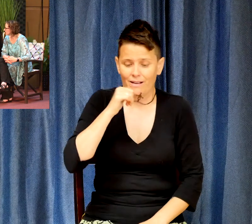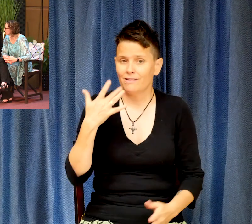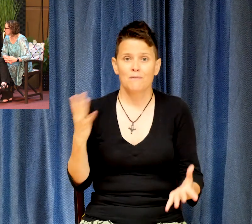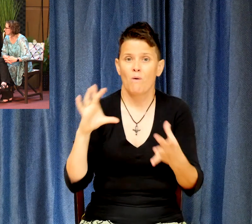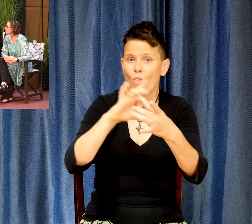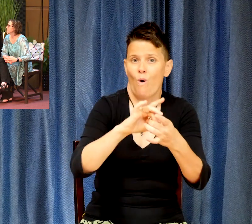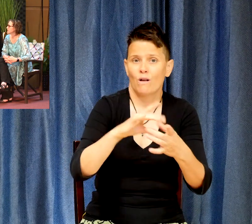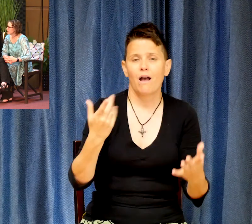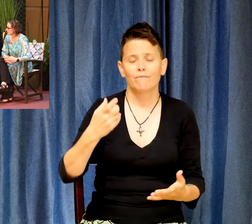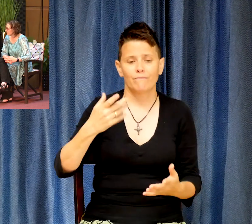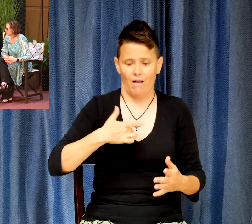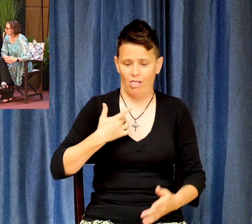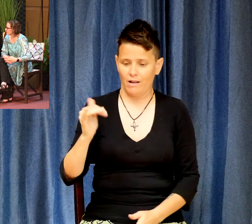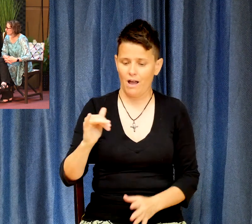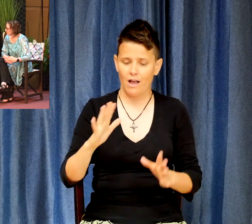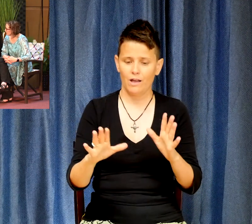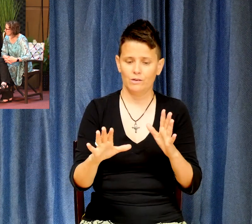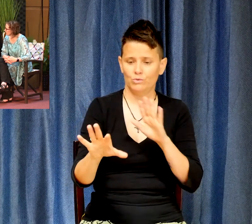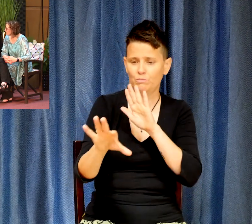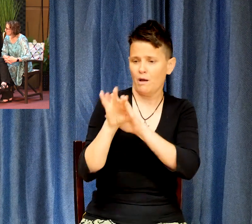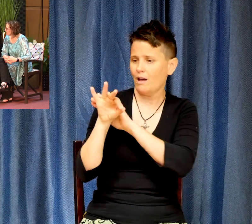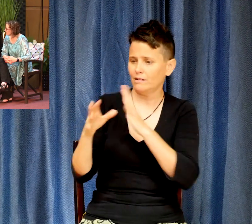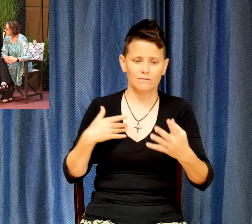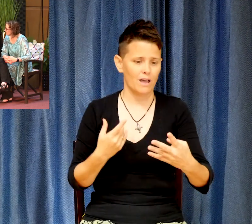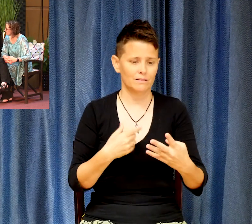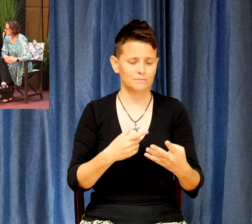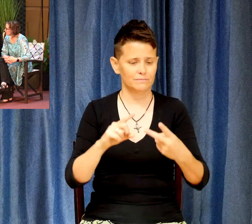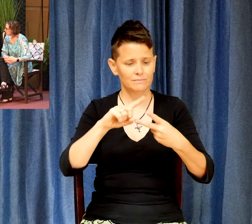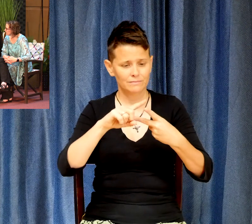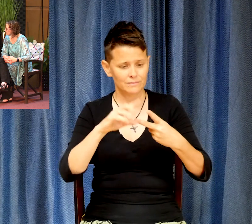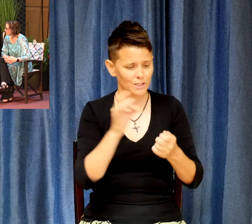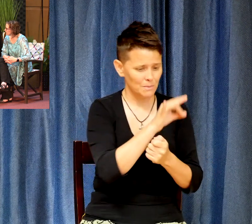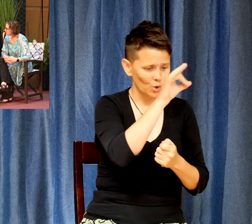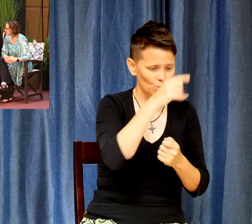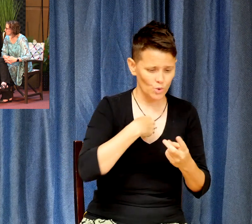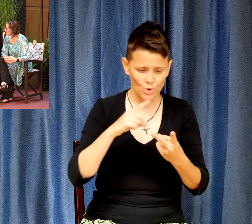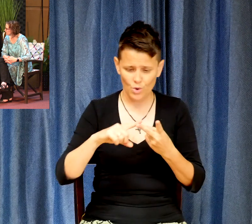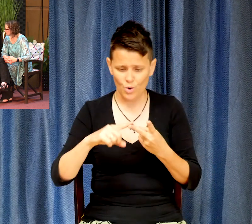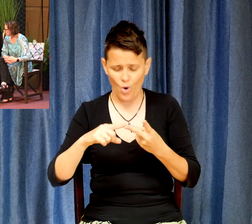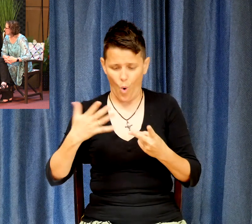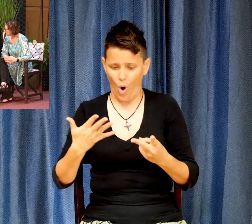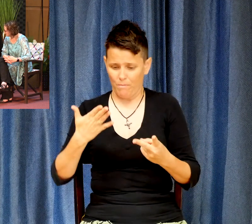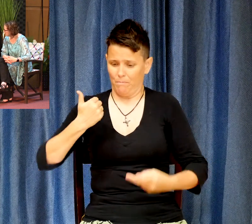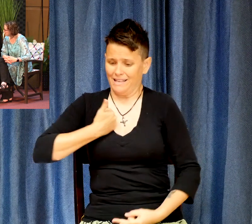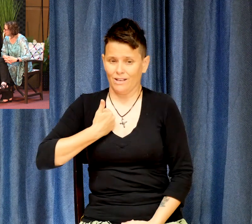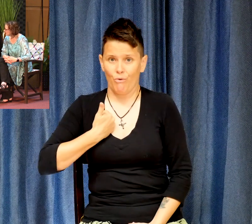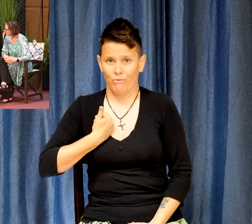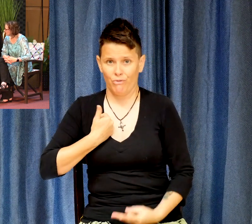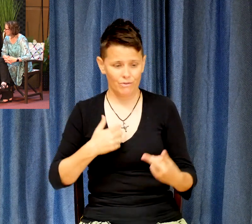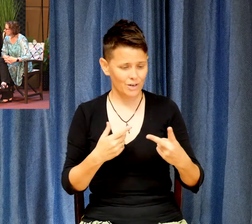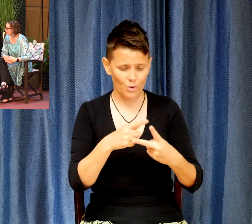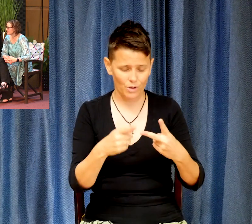my spirituality and being me. And so when I came back into the church, I found Unity of Dallas in